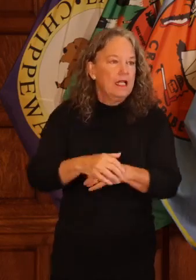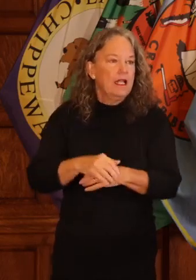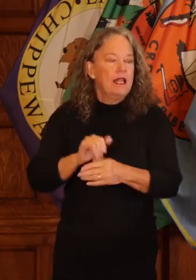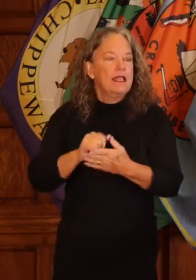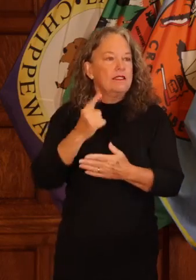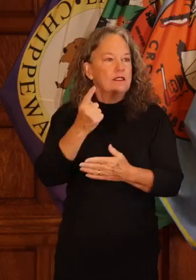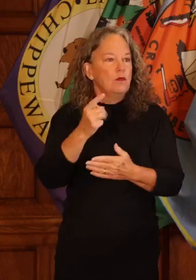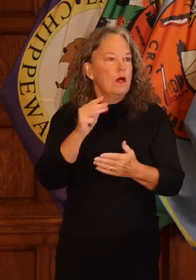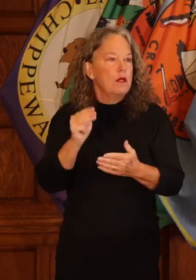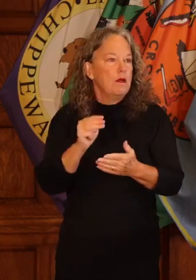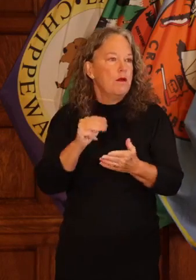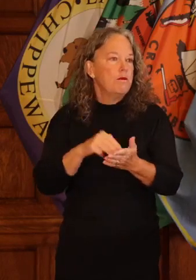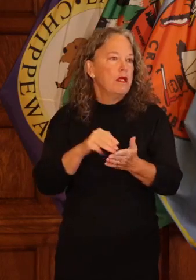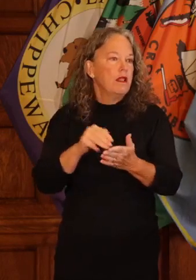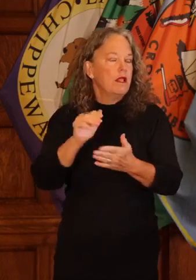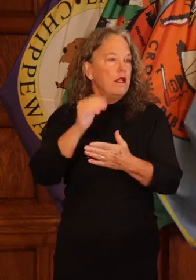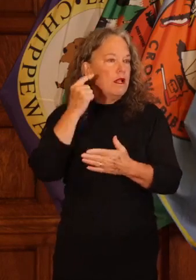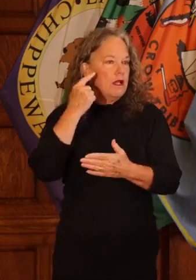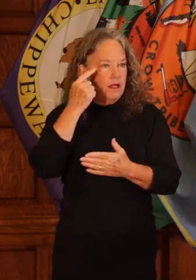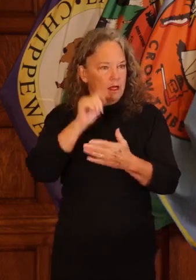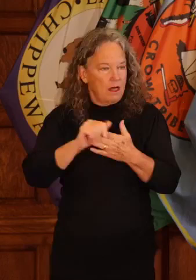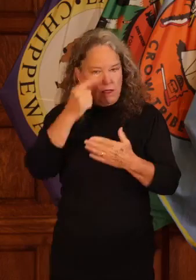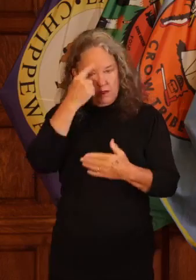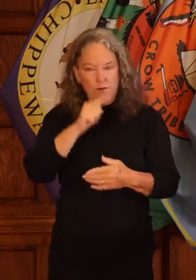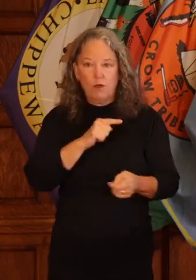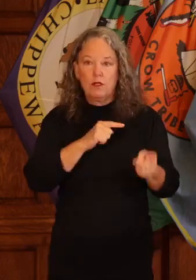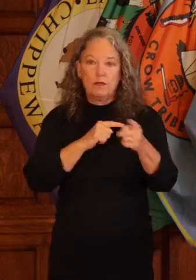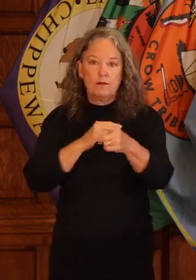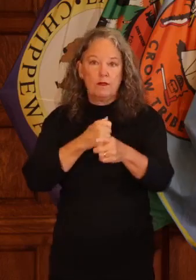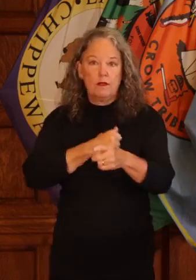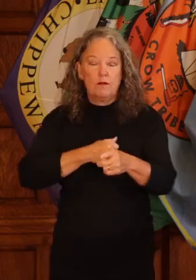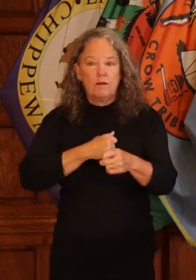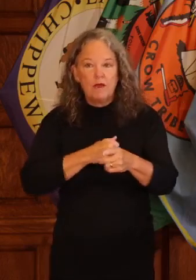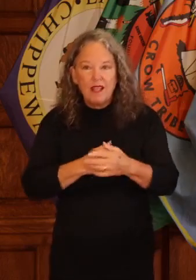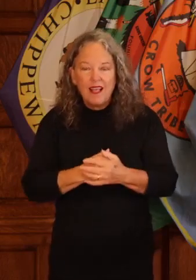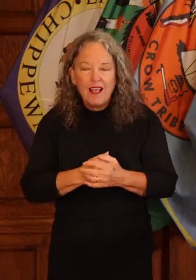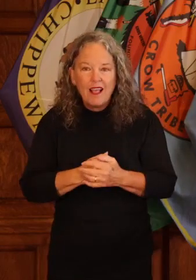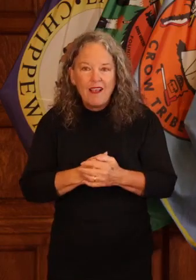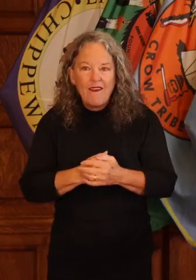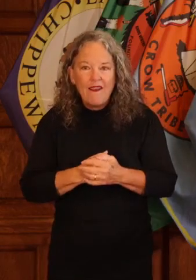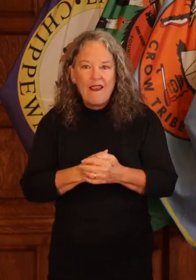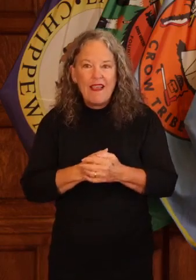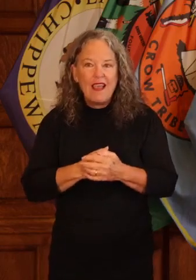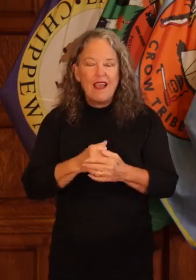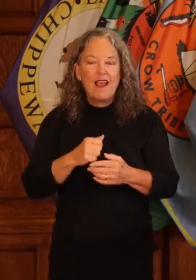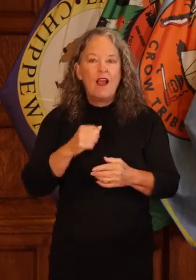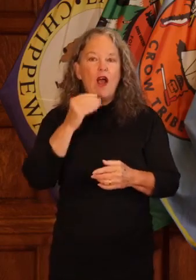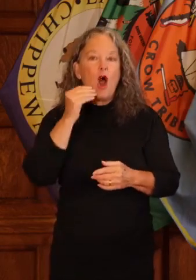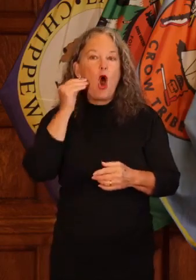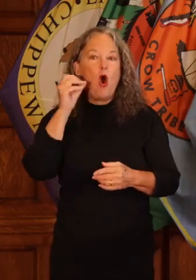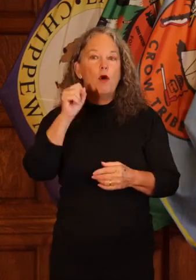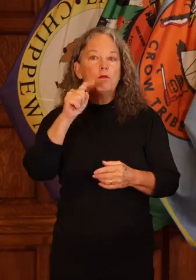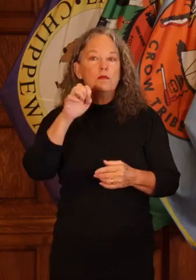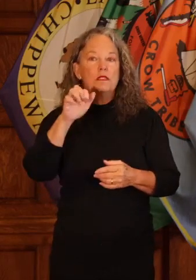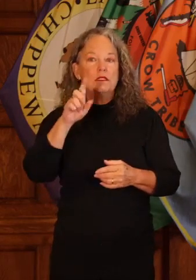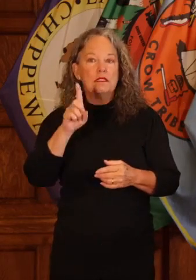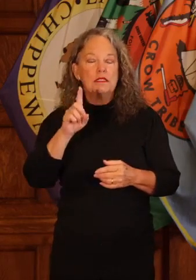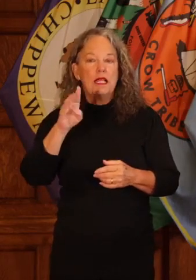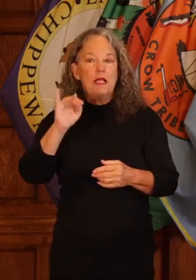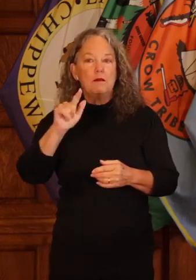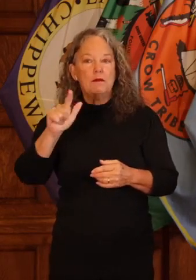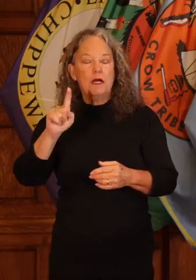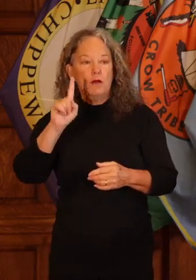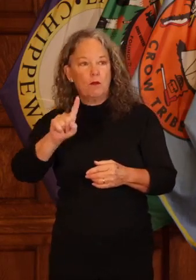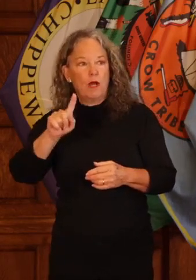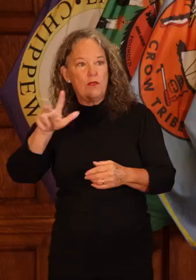million is for. Yeah. Yeah. With apologies, I have a property tax question. Or the Homestead Bill 231, that's still